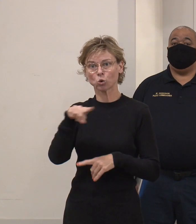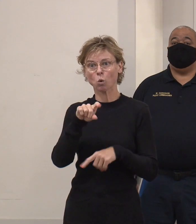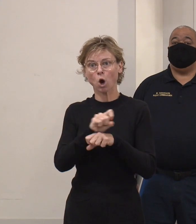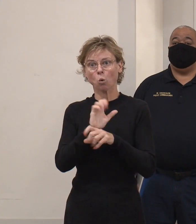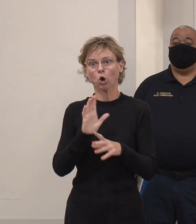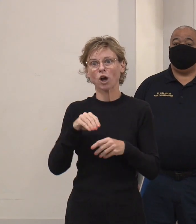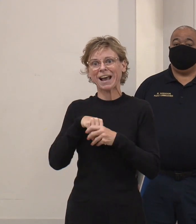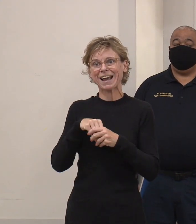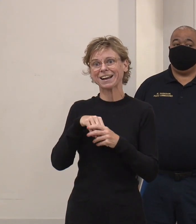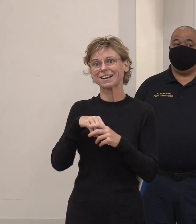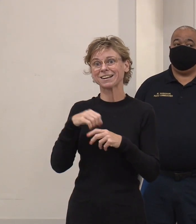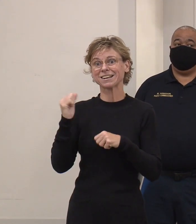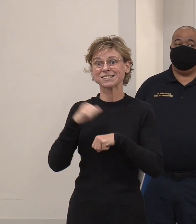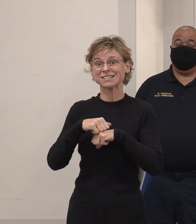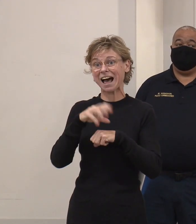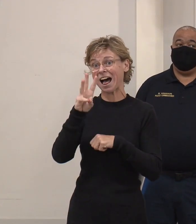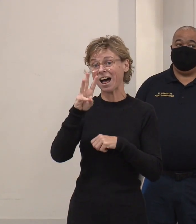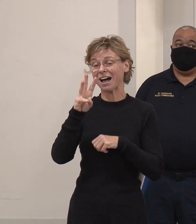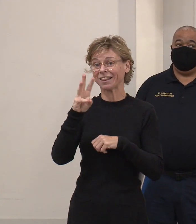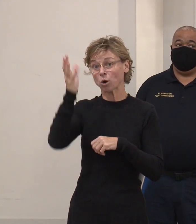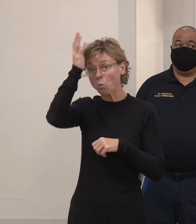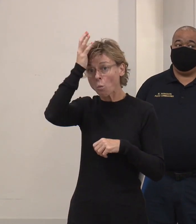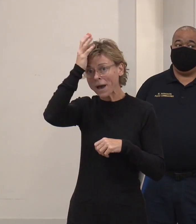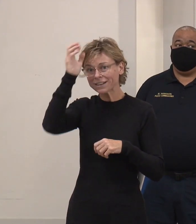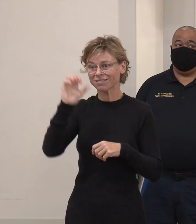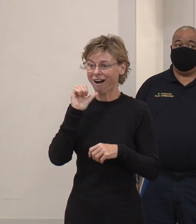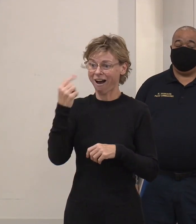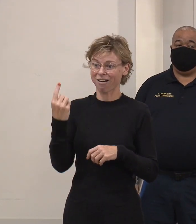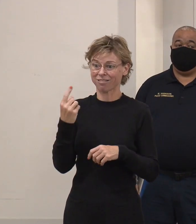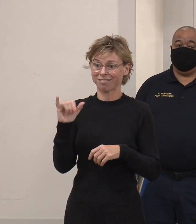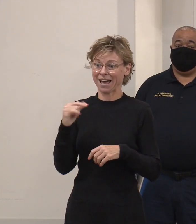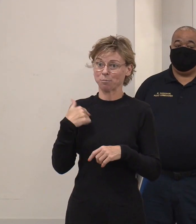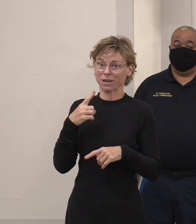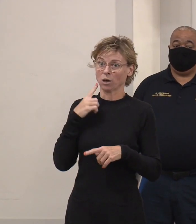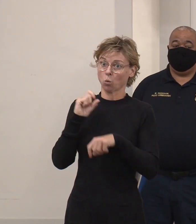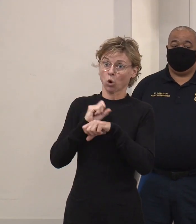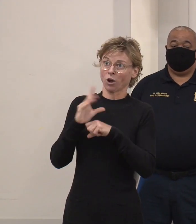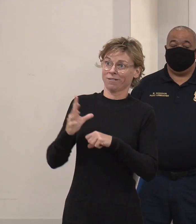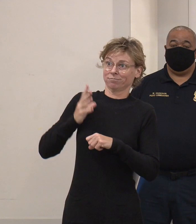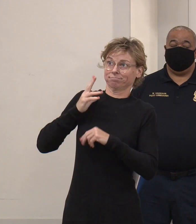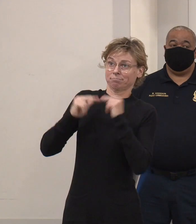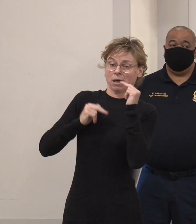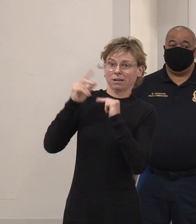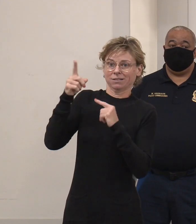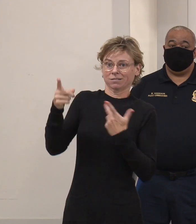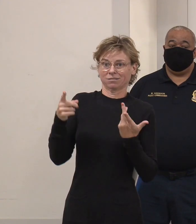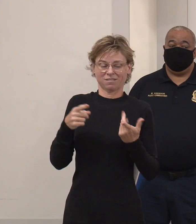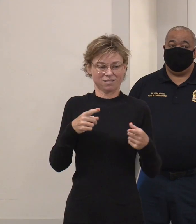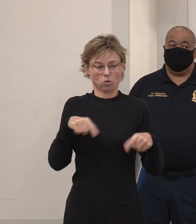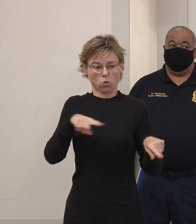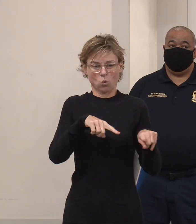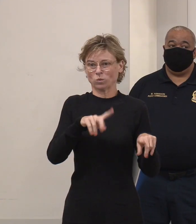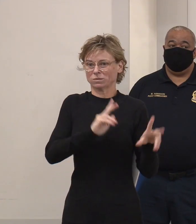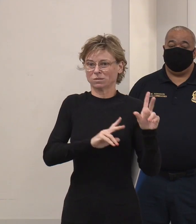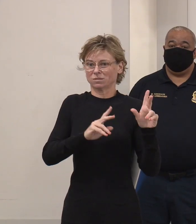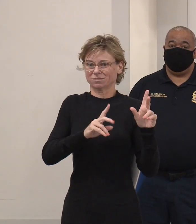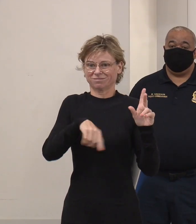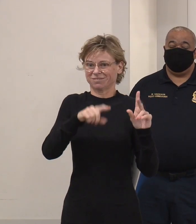solid waste, unlike me or someone working in the Abel Woolman building or at the Benton building, they're not walking around with